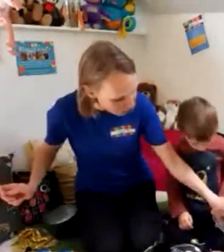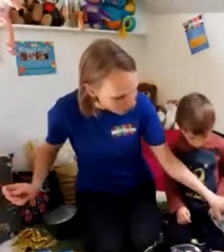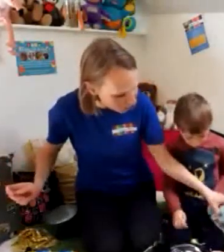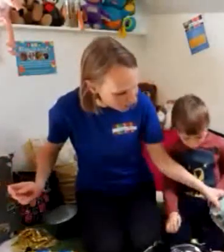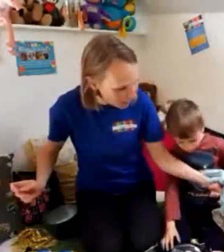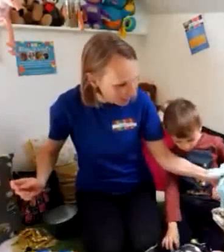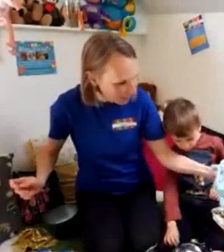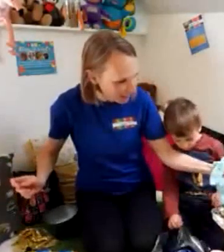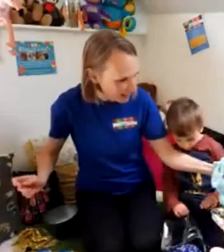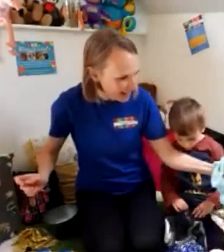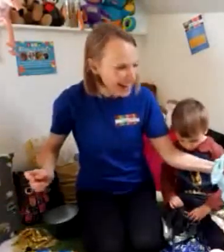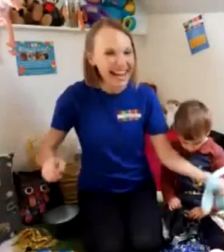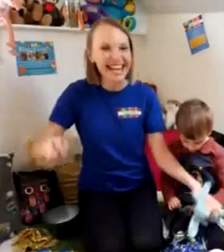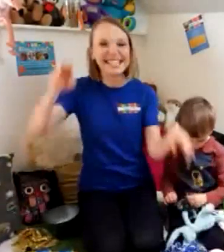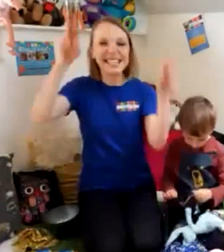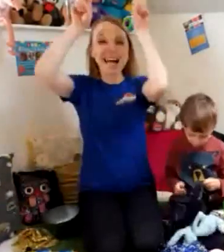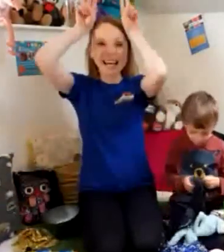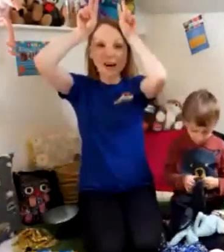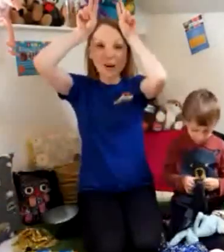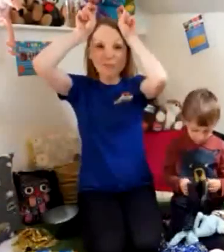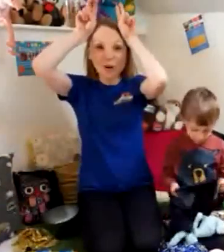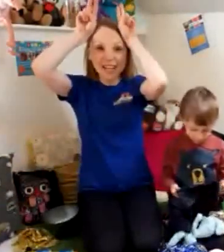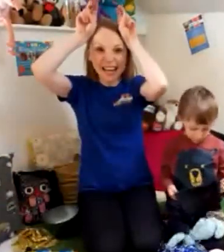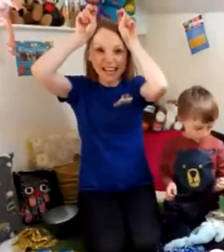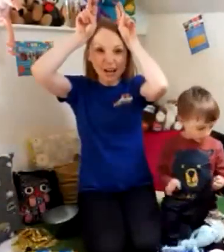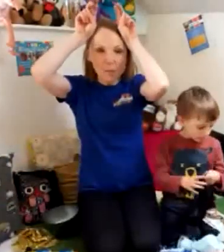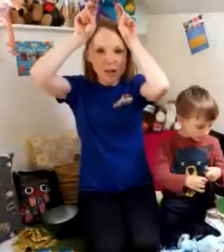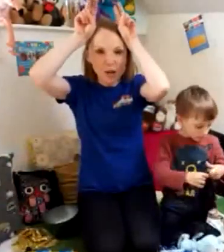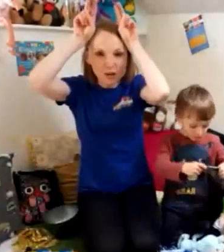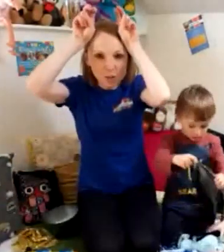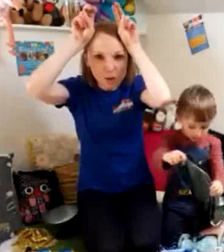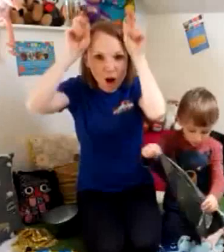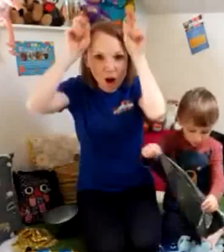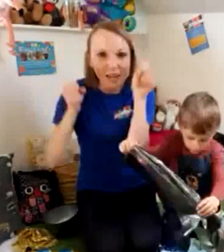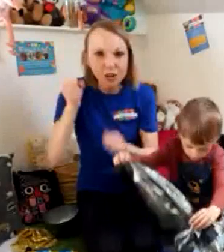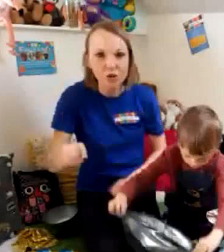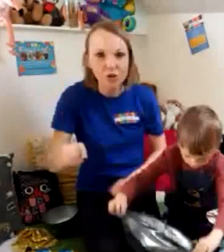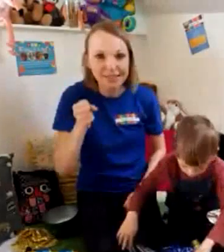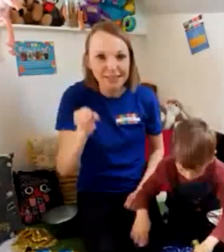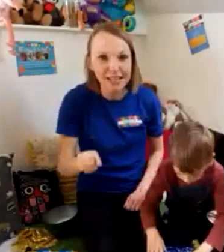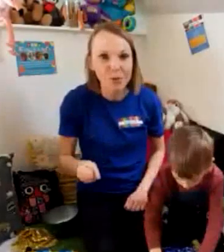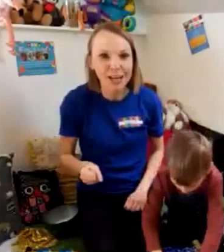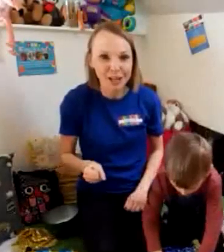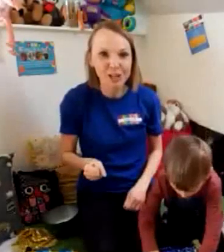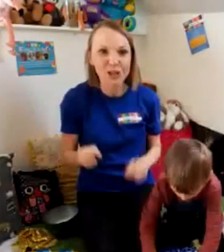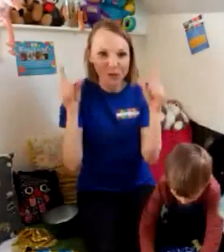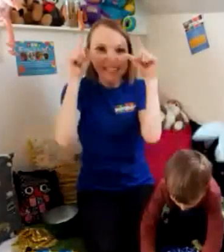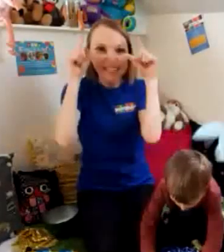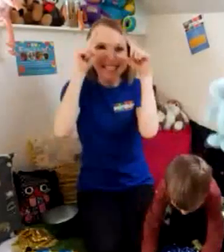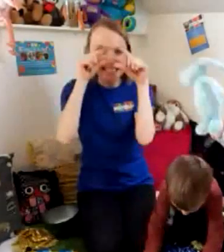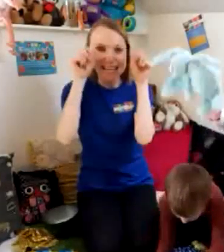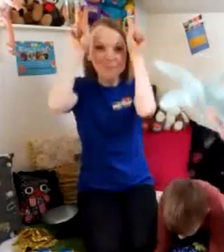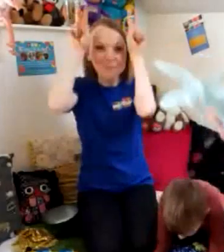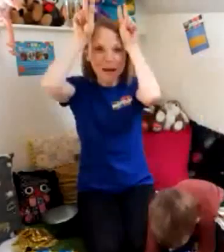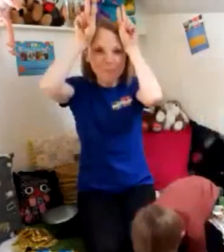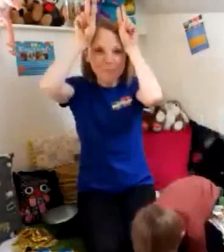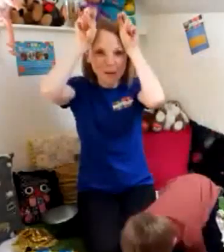everybody? Bunny. It's a little bunny. Because to put our little train to sleep, we're going to do sleeping